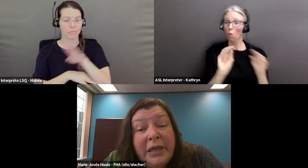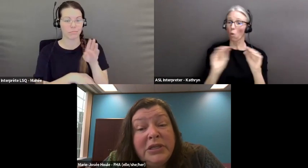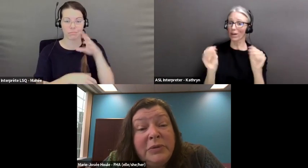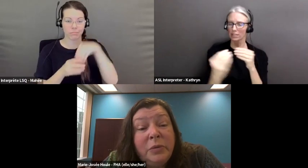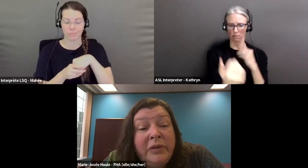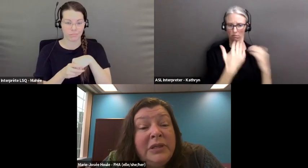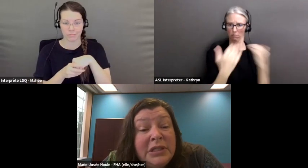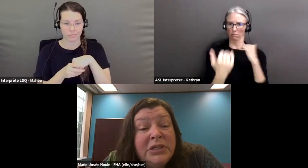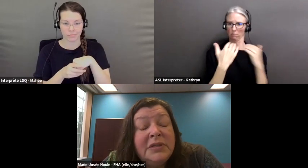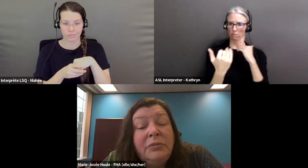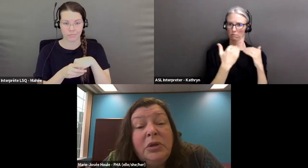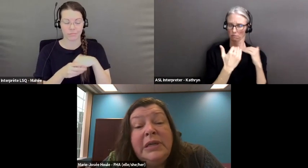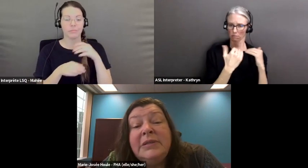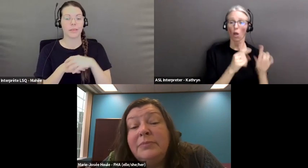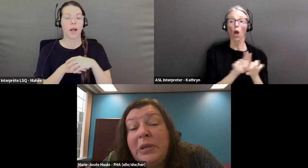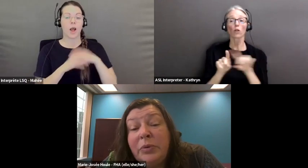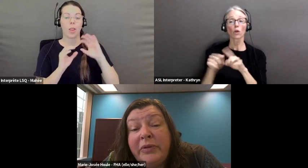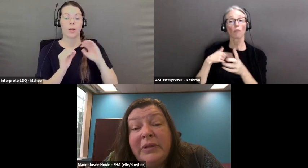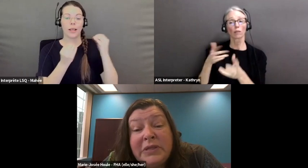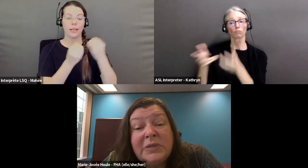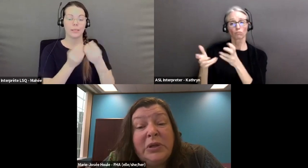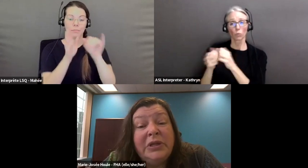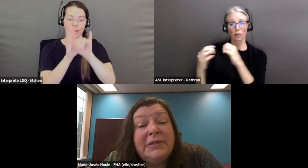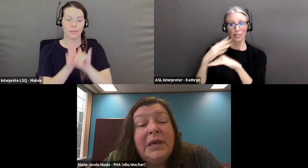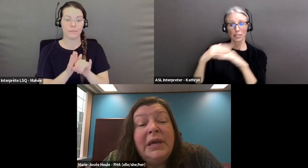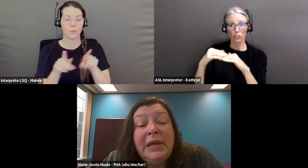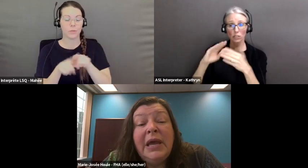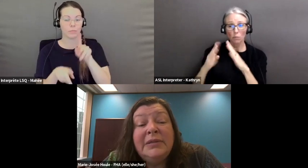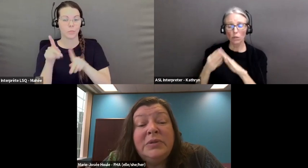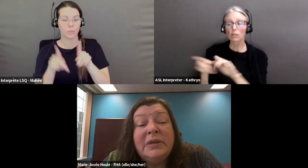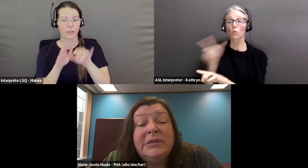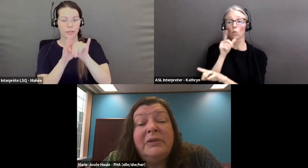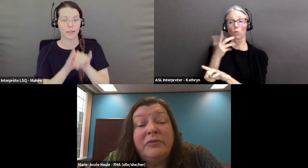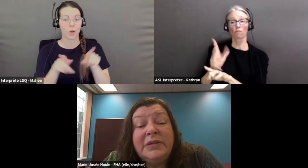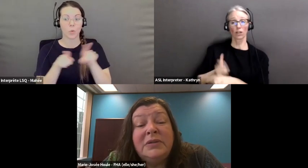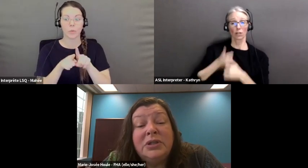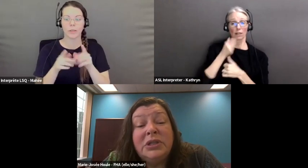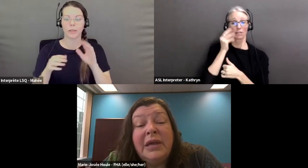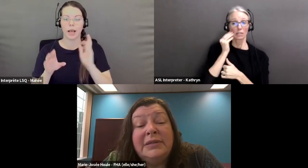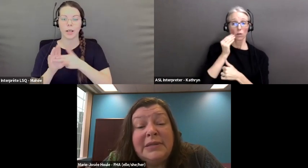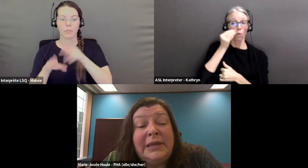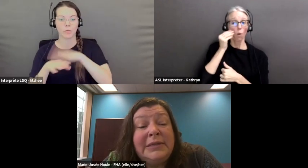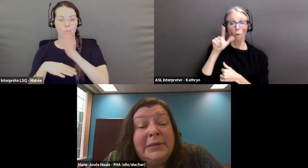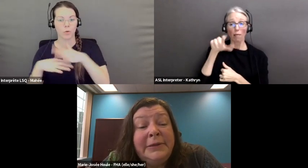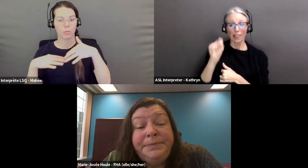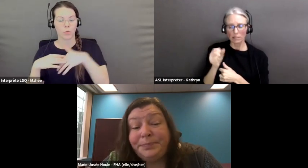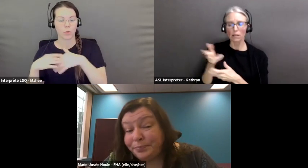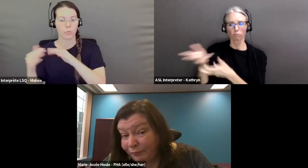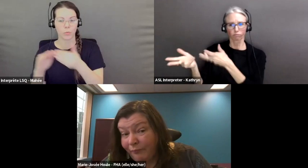my engagement with Indigenous communities, people with lived experience, and as a result of research and